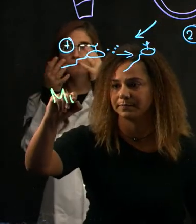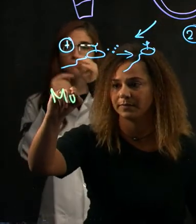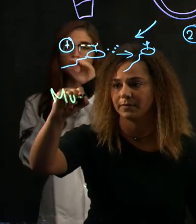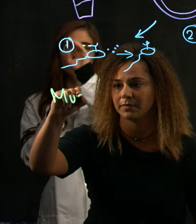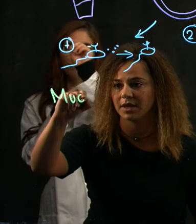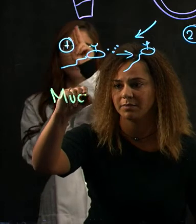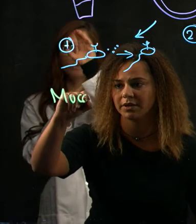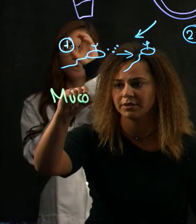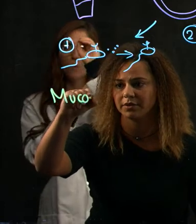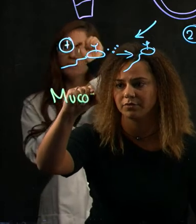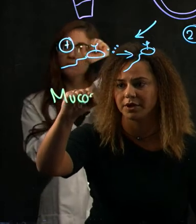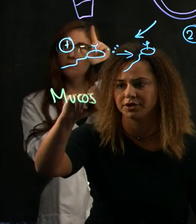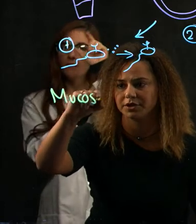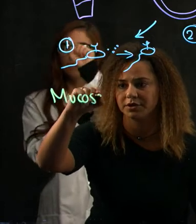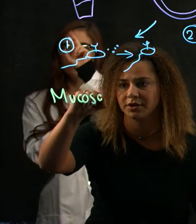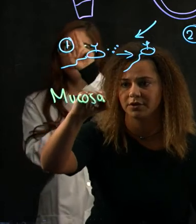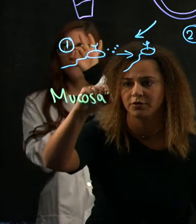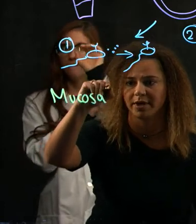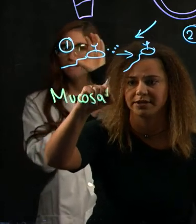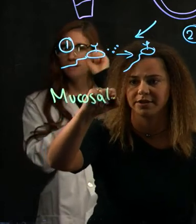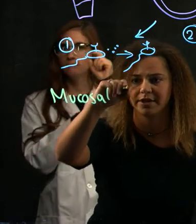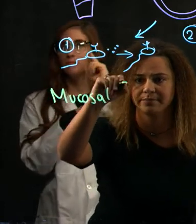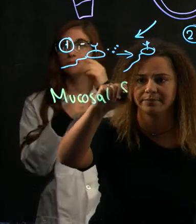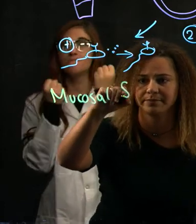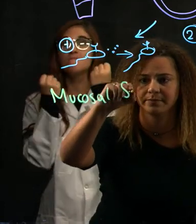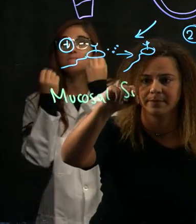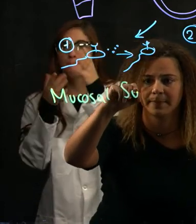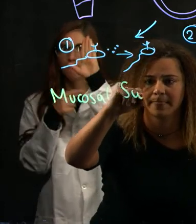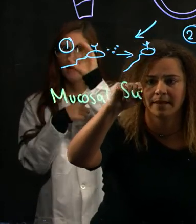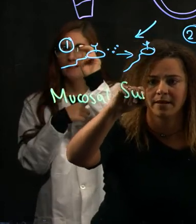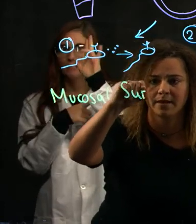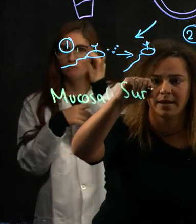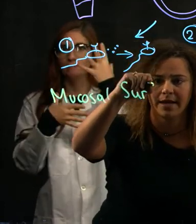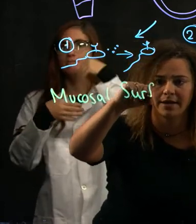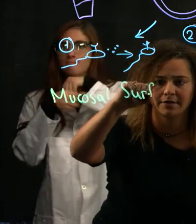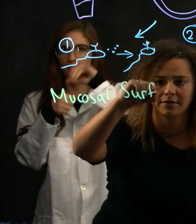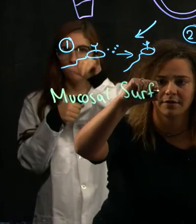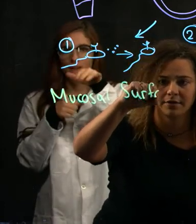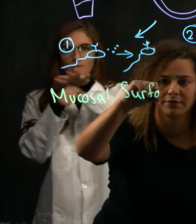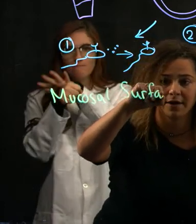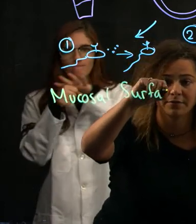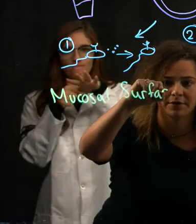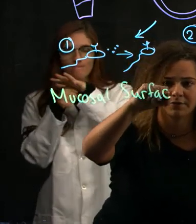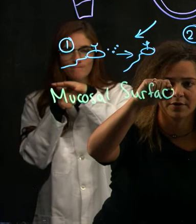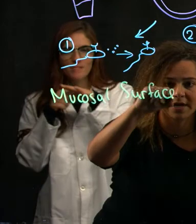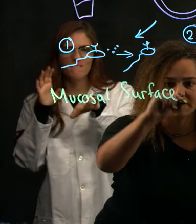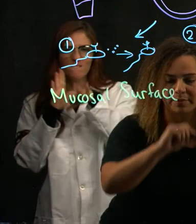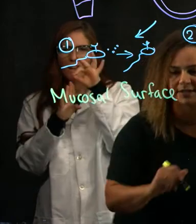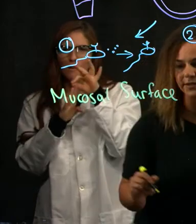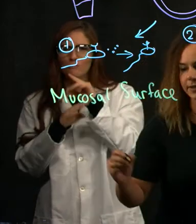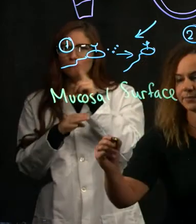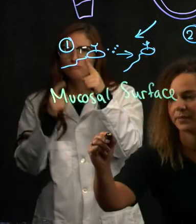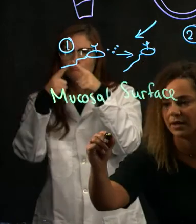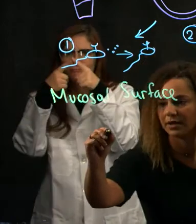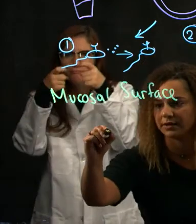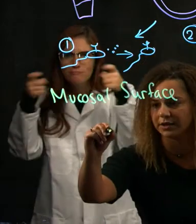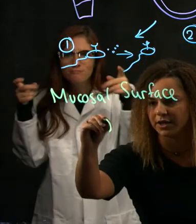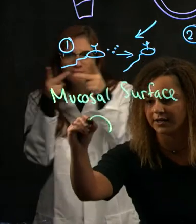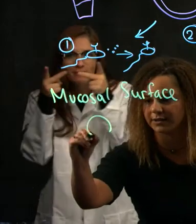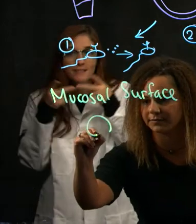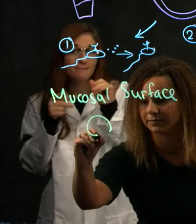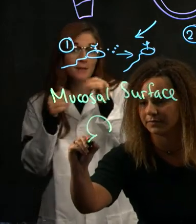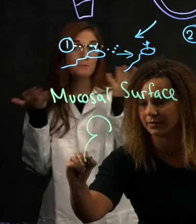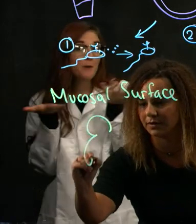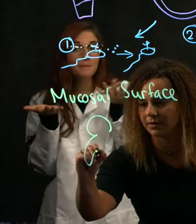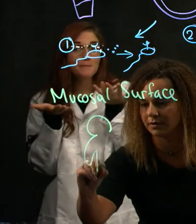surfaces because they're enriched for bacteria, and they're found in a variety of places, such